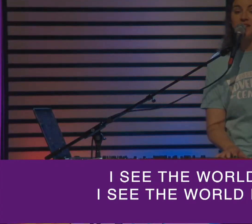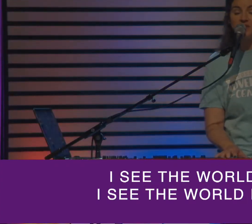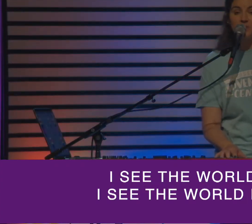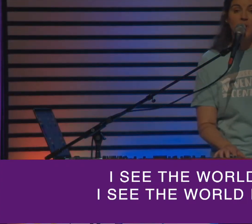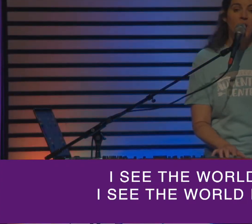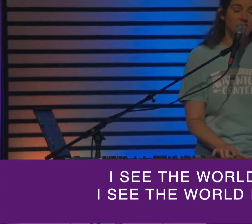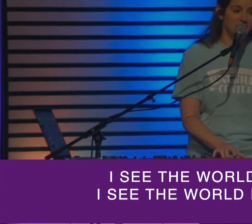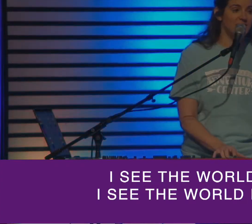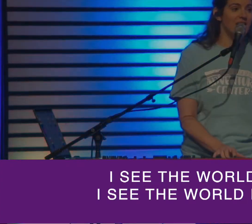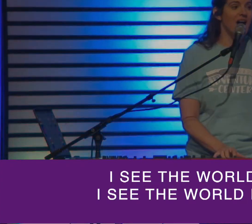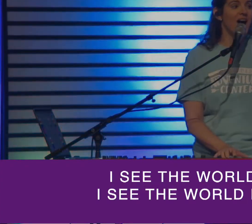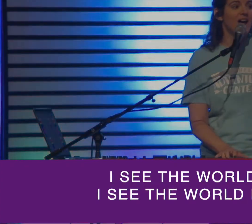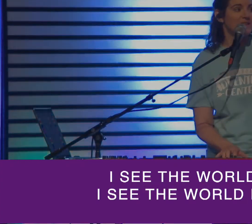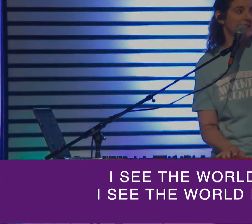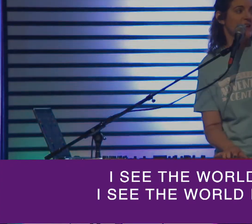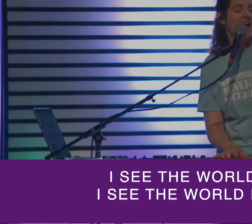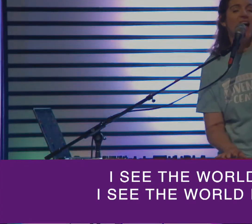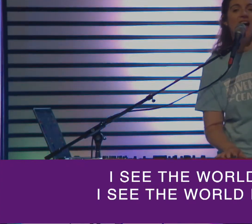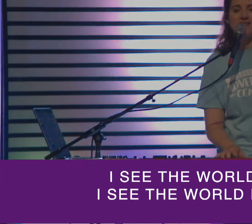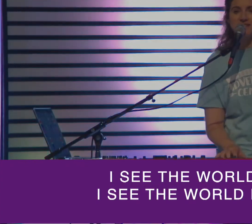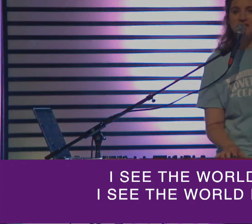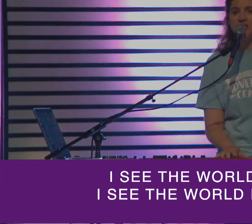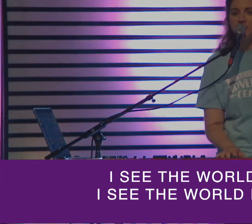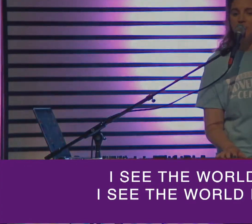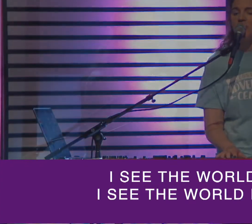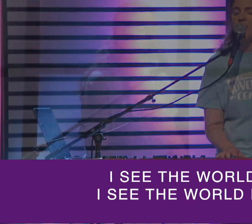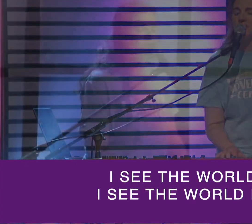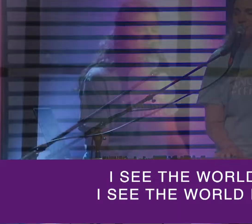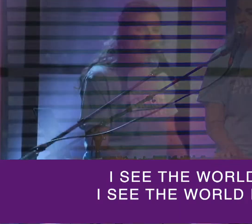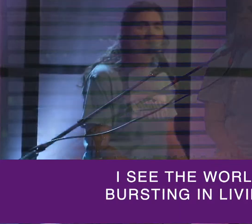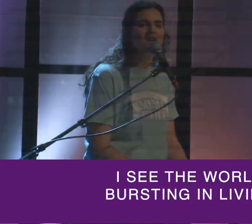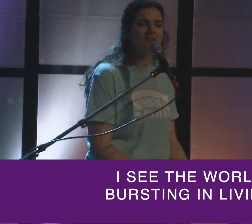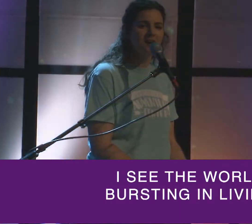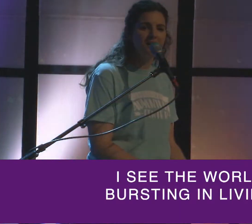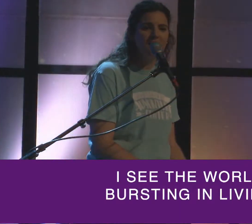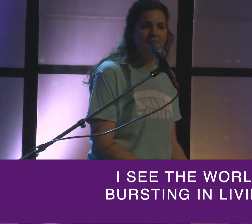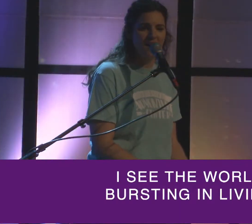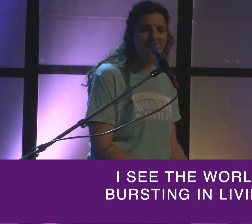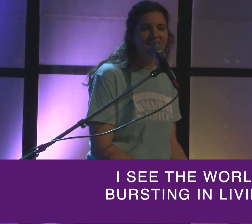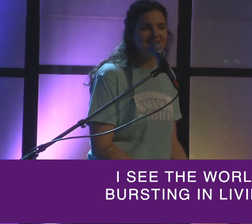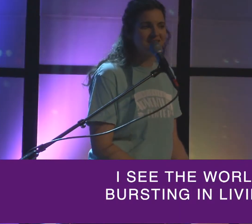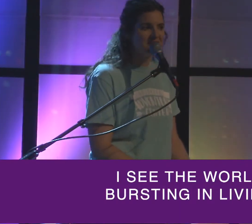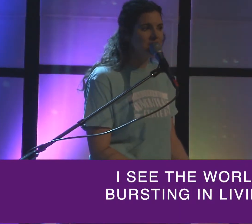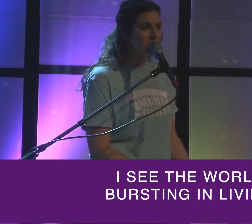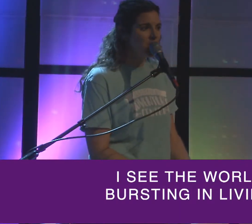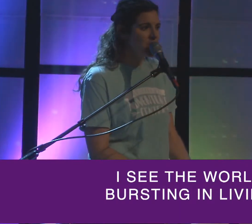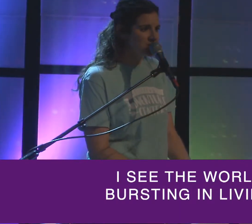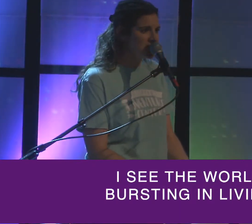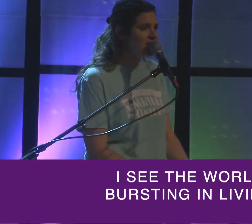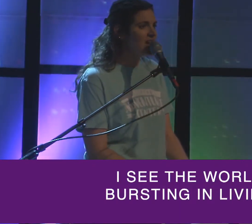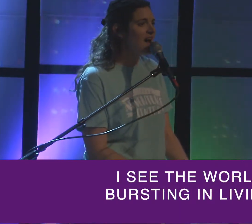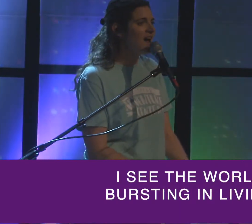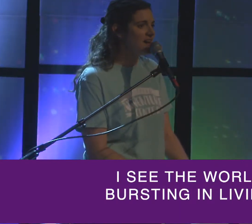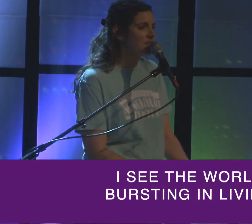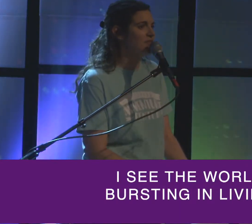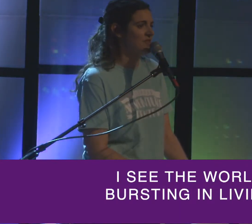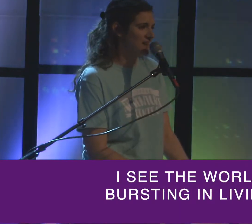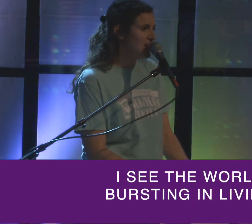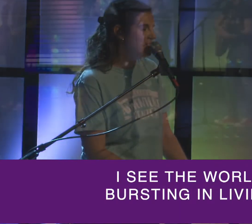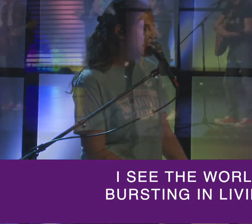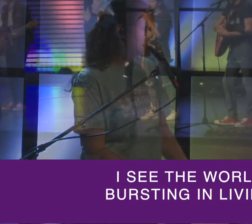I see the world in light. I see the world in wonder. I see the world in